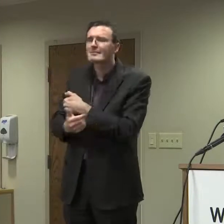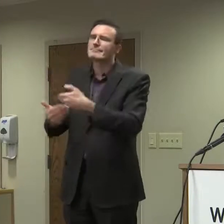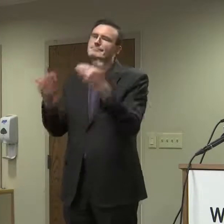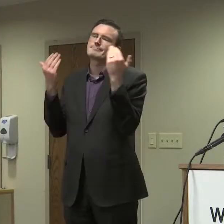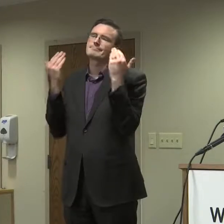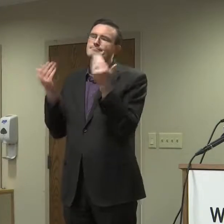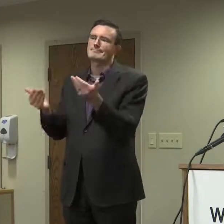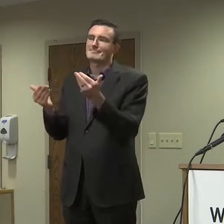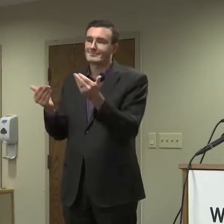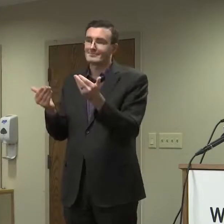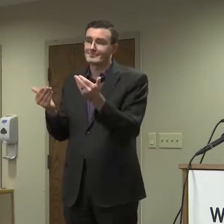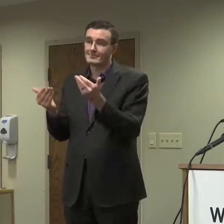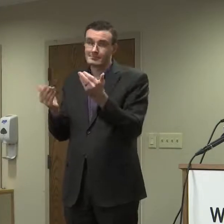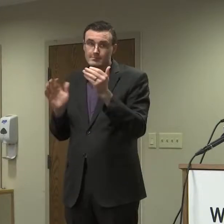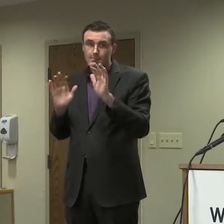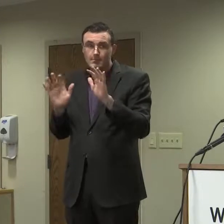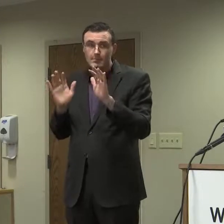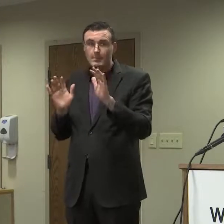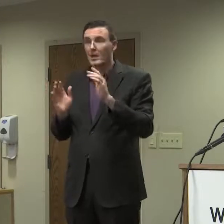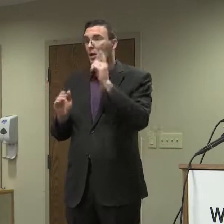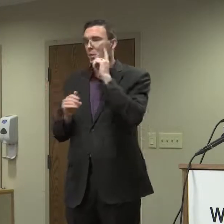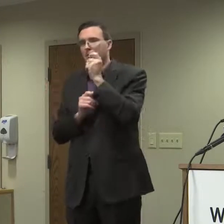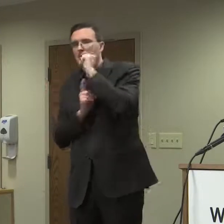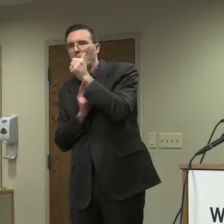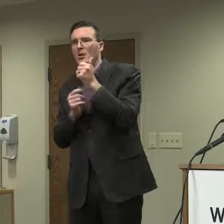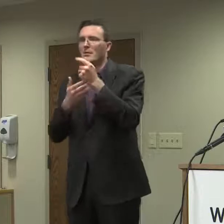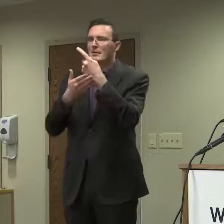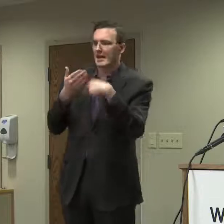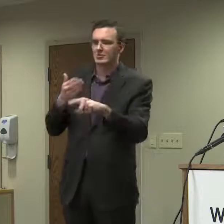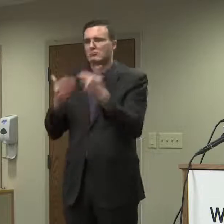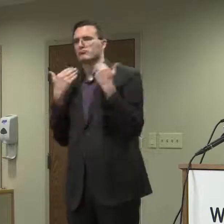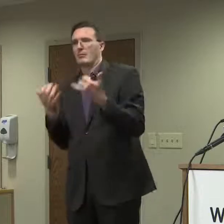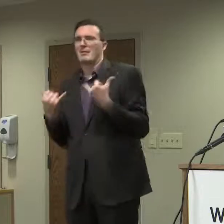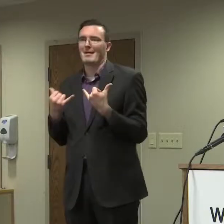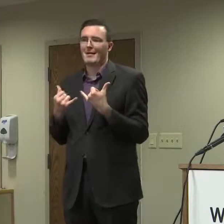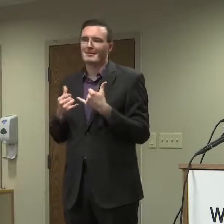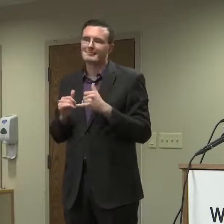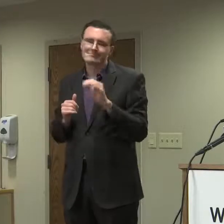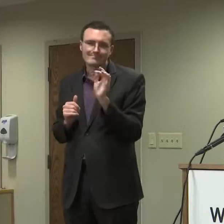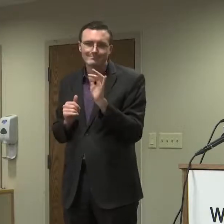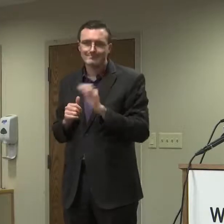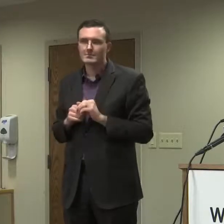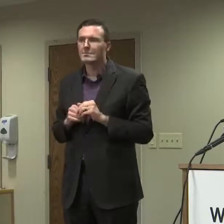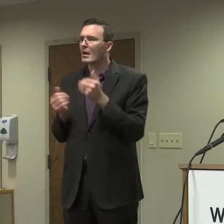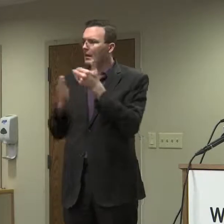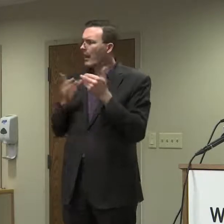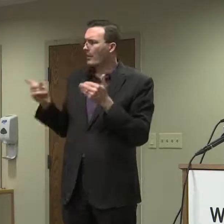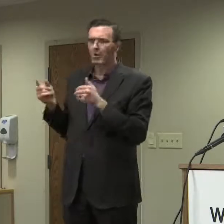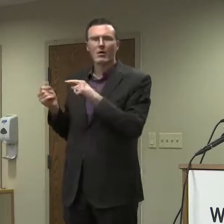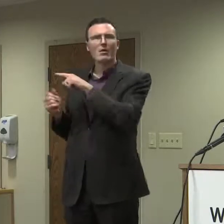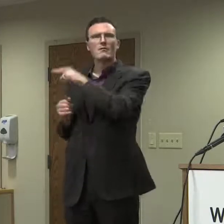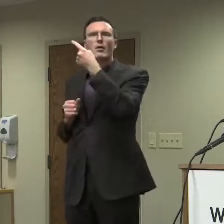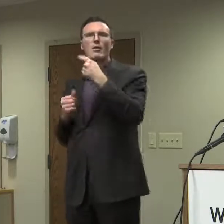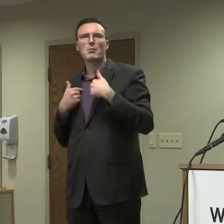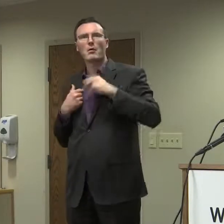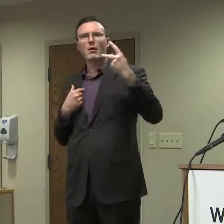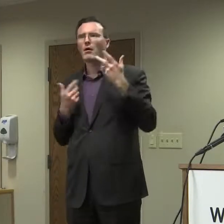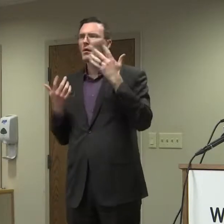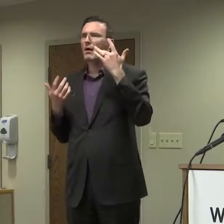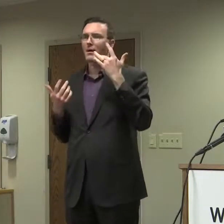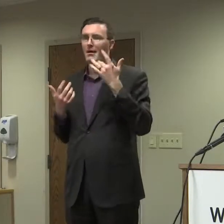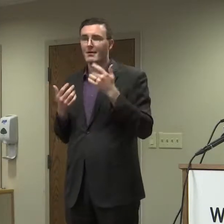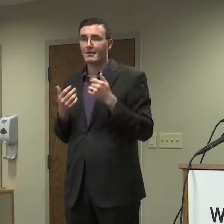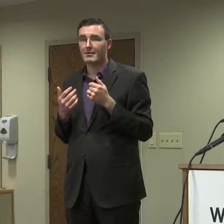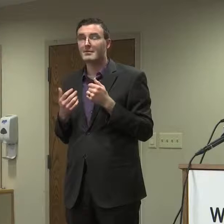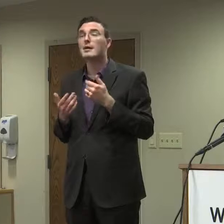I want to keep reminding you, it won't be tomorrow. It won't be next week. Your neighbor may be vaccinated ahead of you. Someone sitting in your